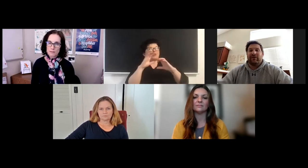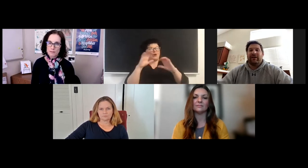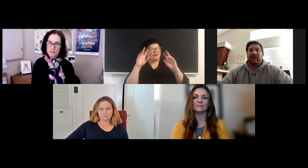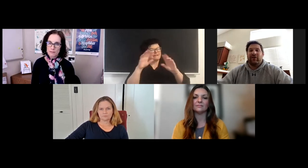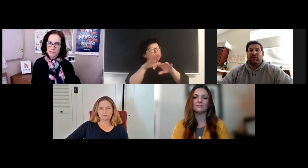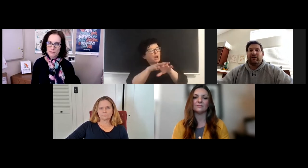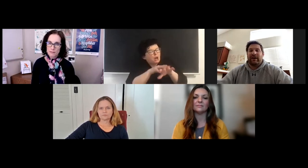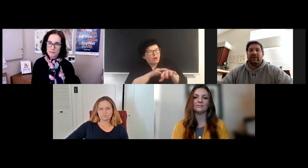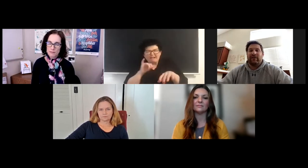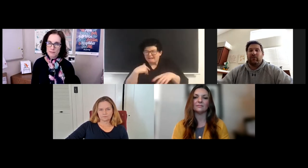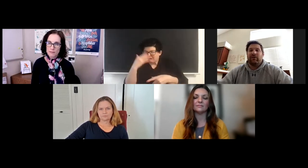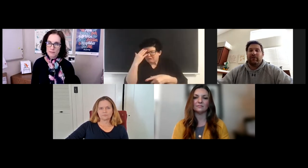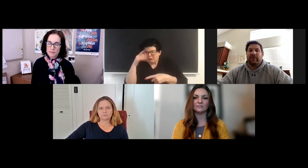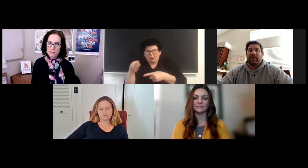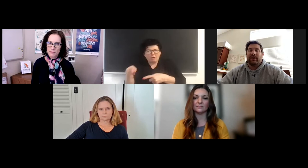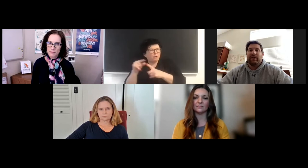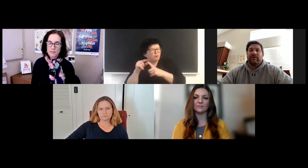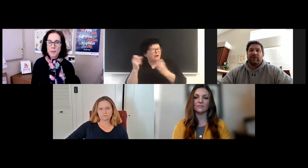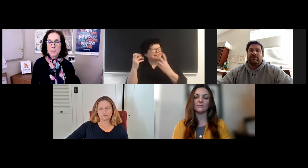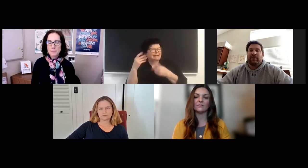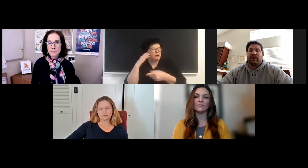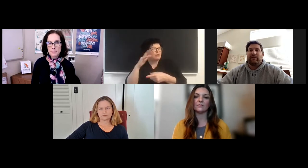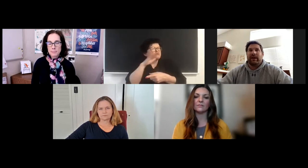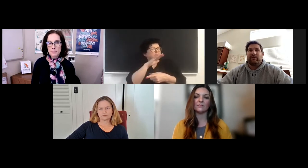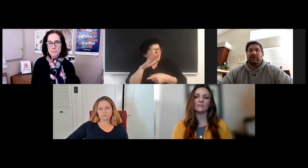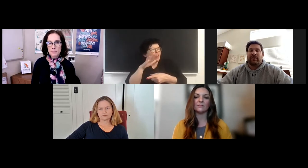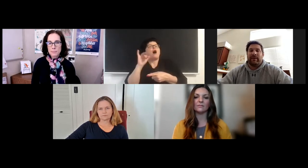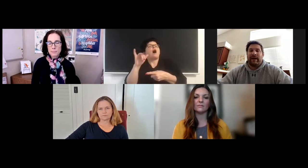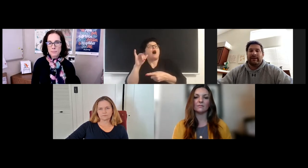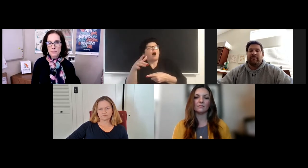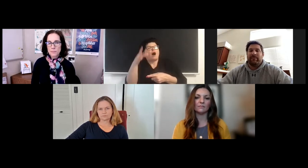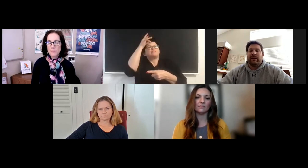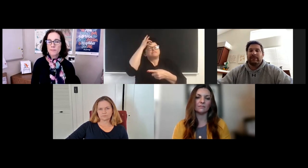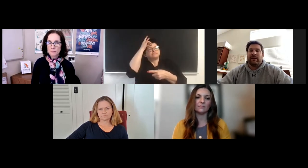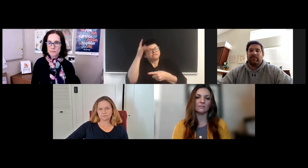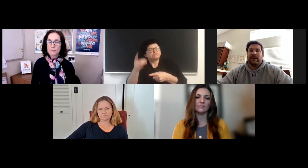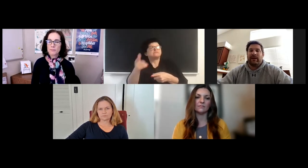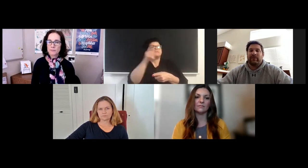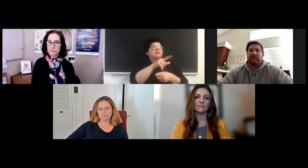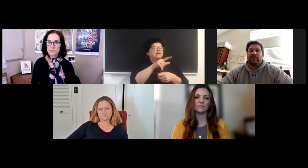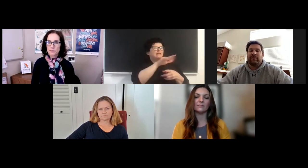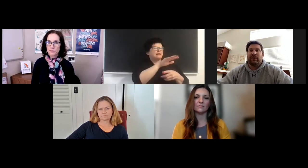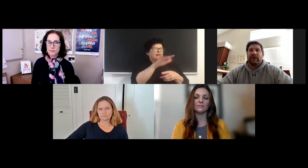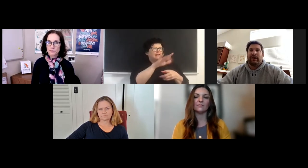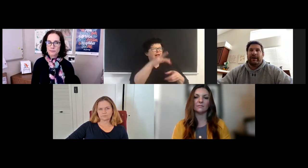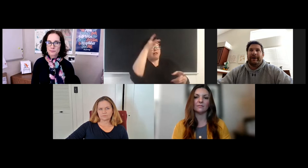things if we didn't know exactly a word or something, but just building language from that as a base and being able